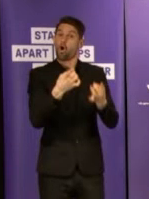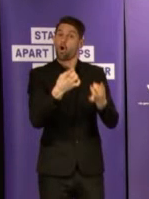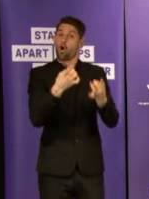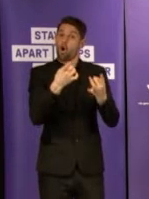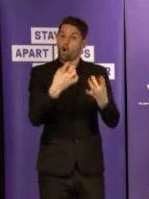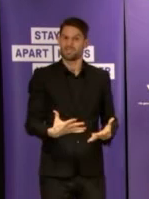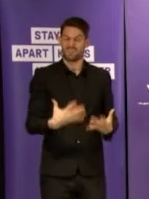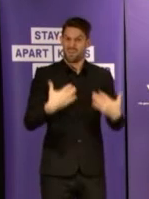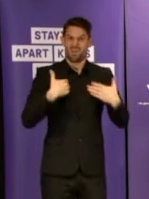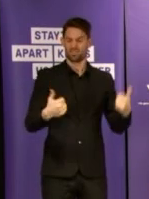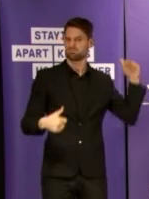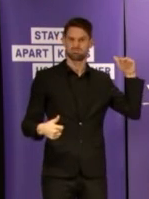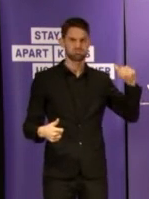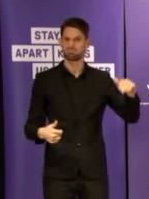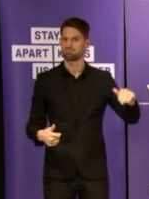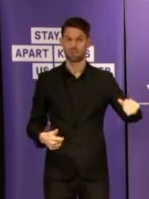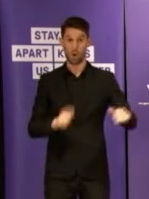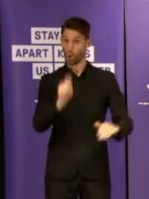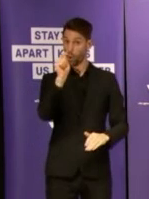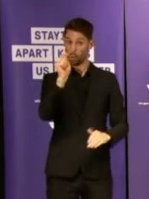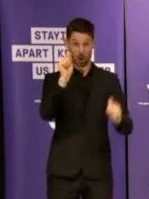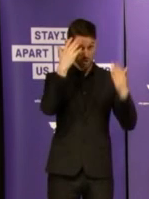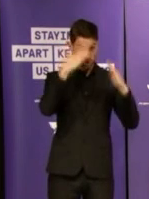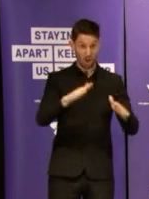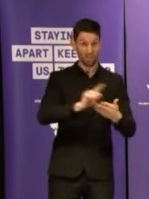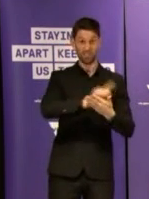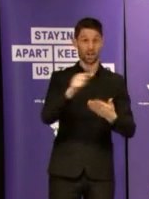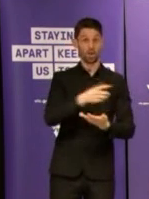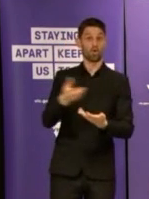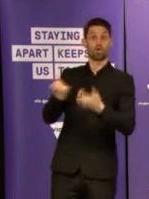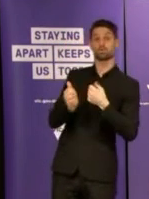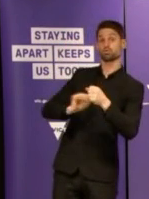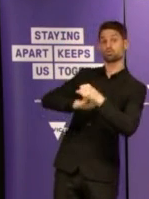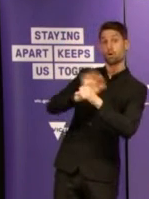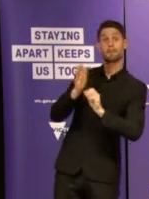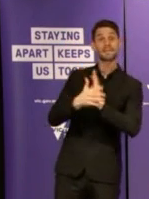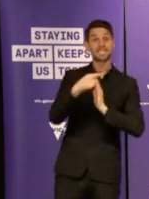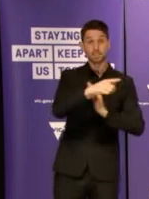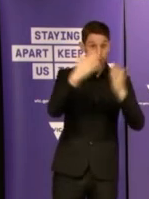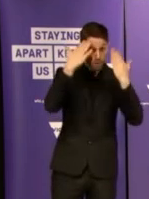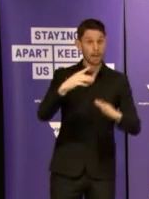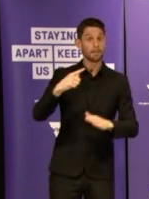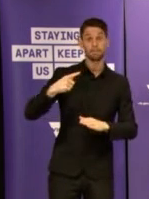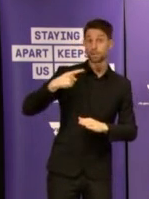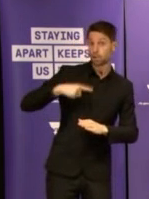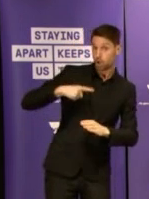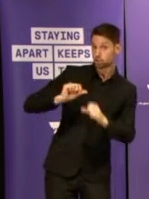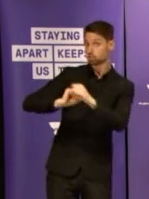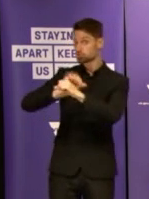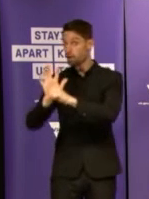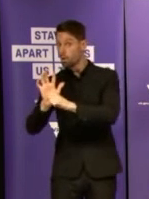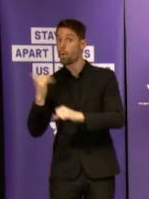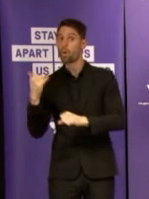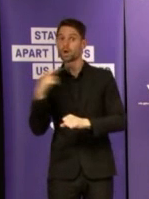it? Who became infected with coronavirus. So it's not definitive about whether they've died with or